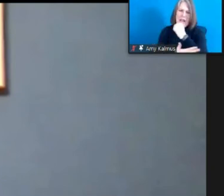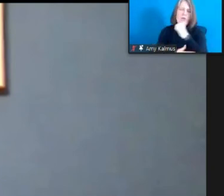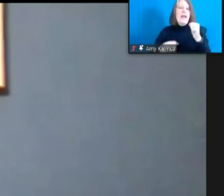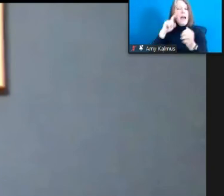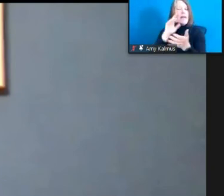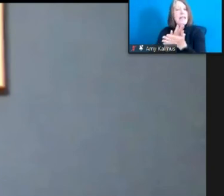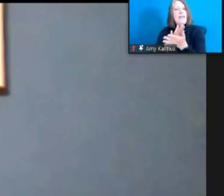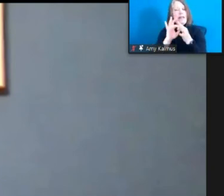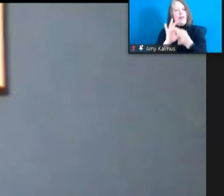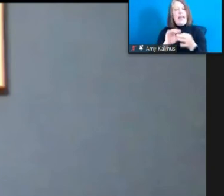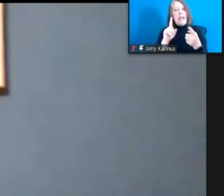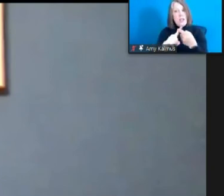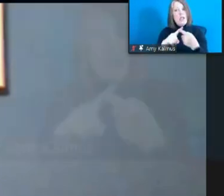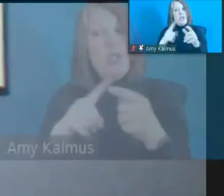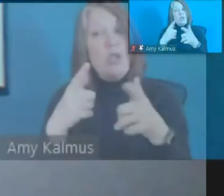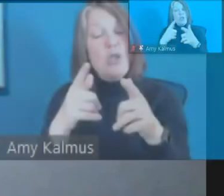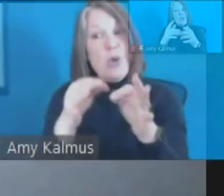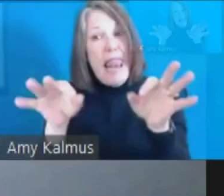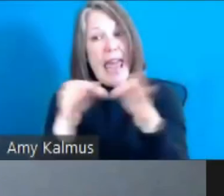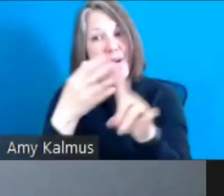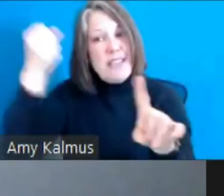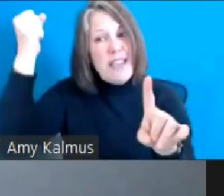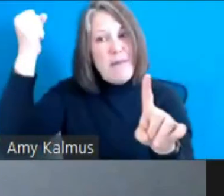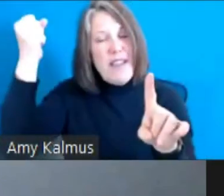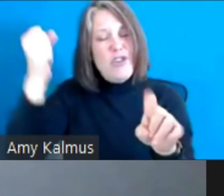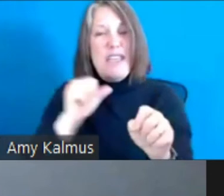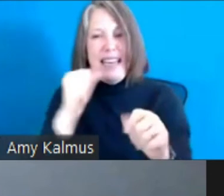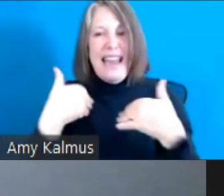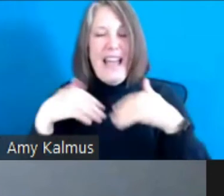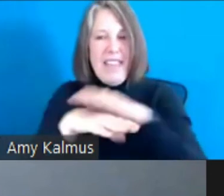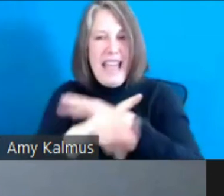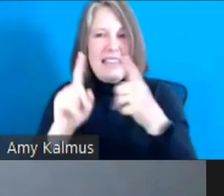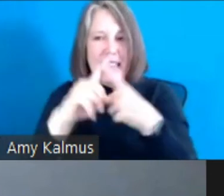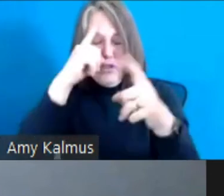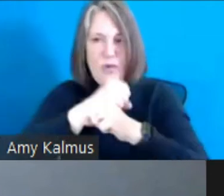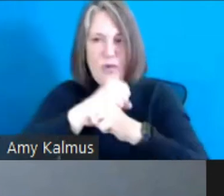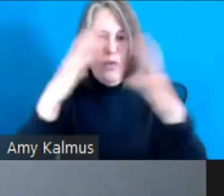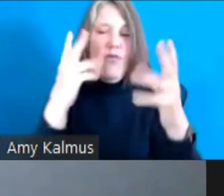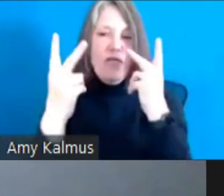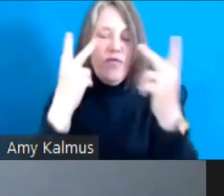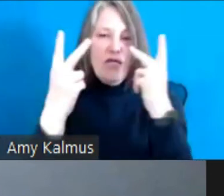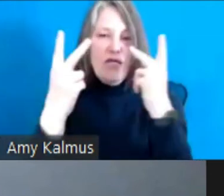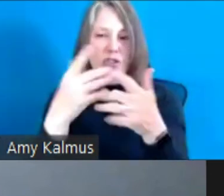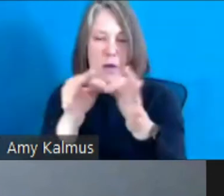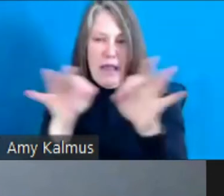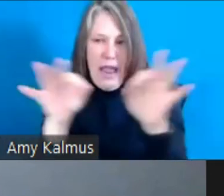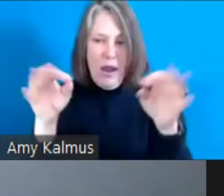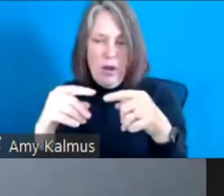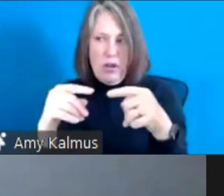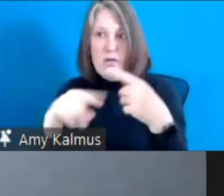related to language deprivation and not having access to a visual language from birth. Still, both